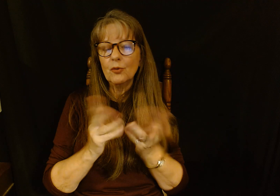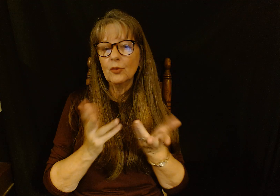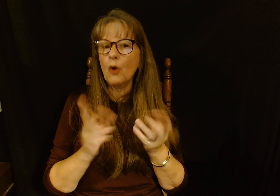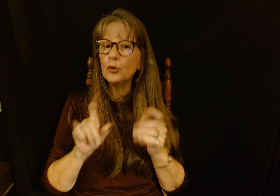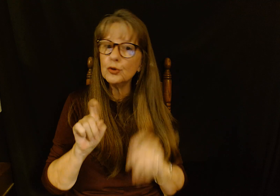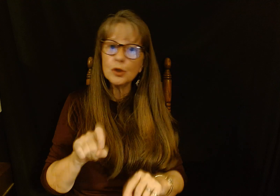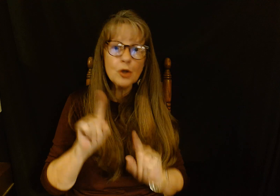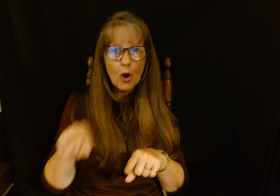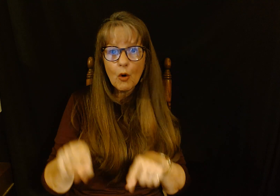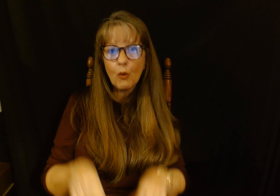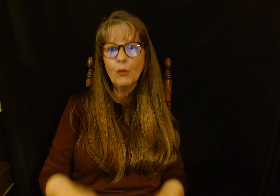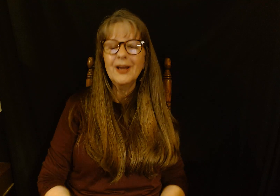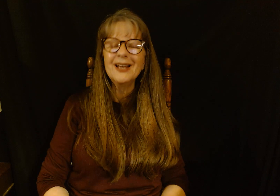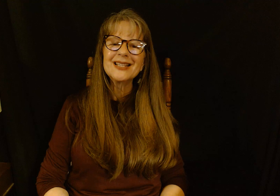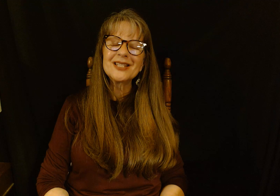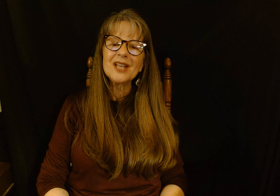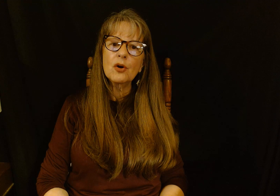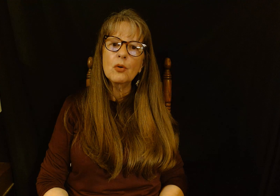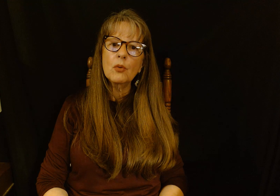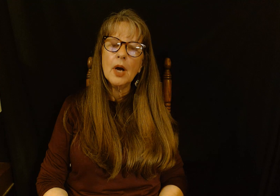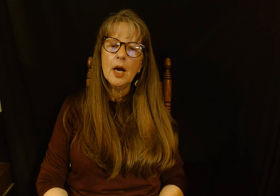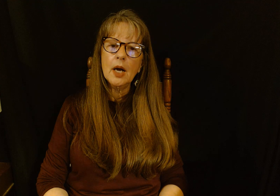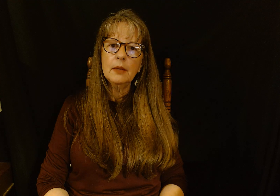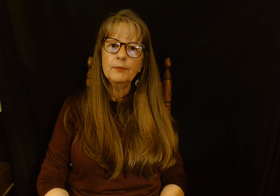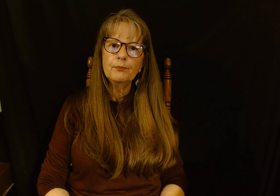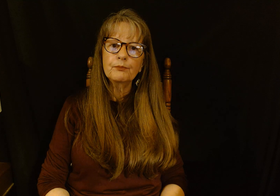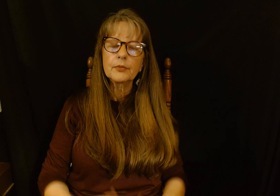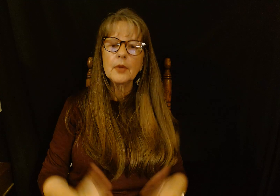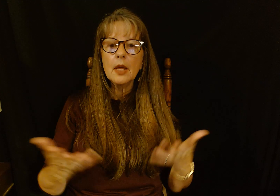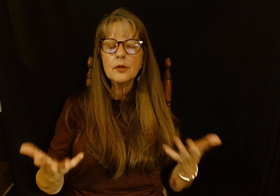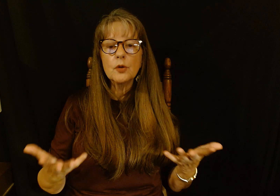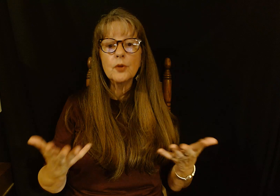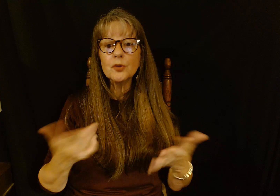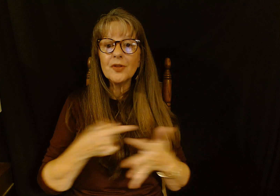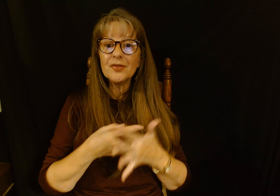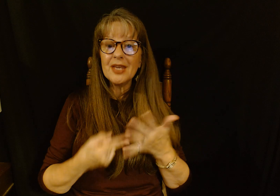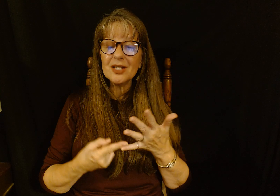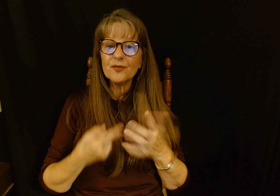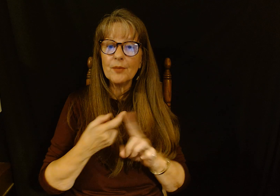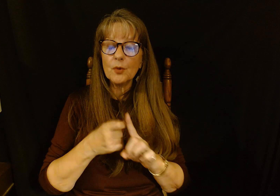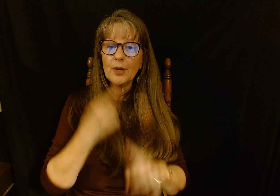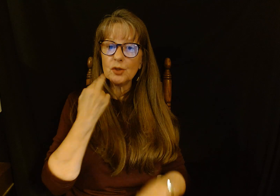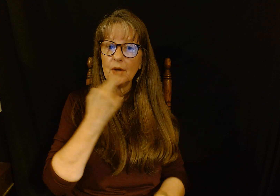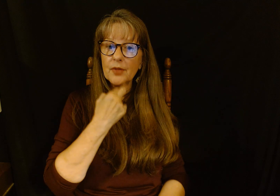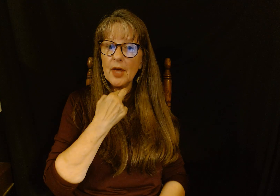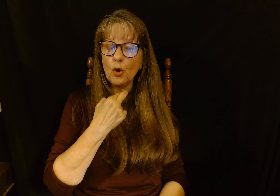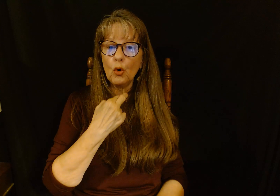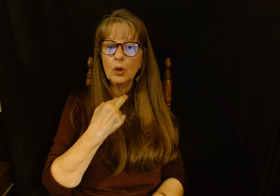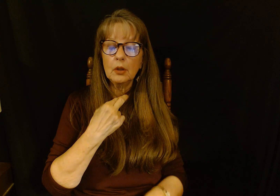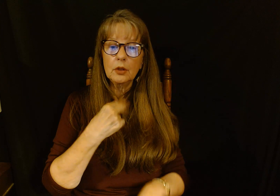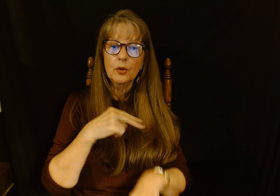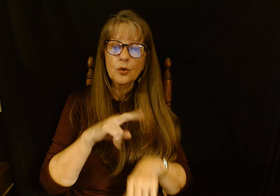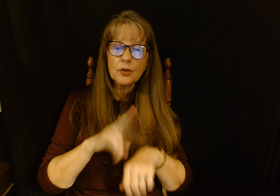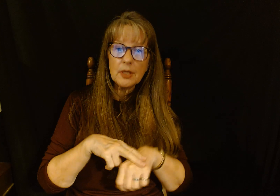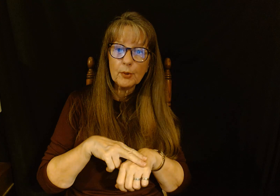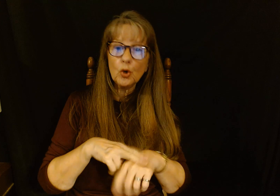oh, you should go. So, so those are the things from the restaurant that are typical